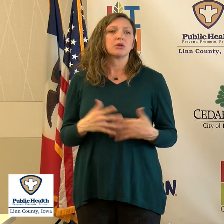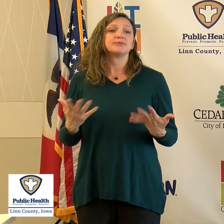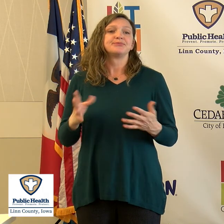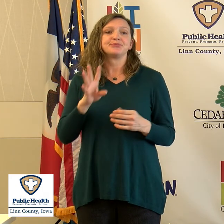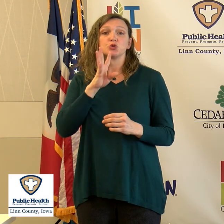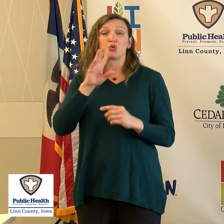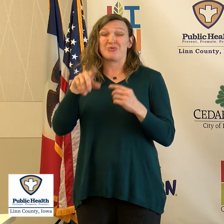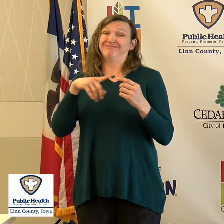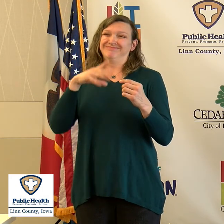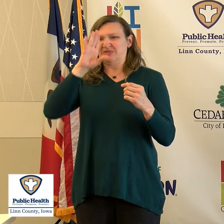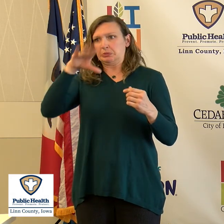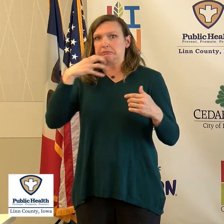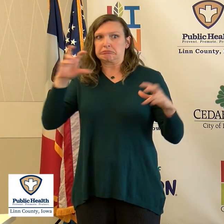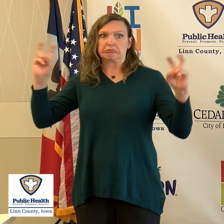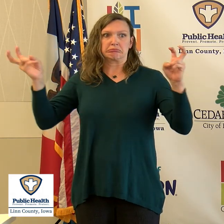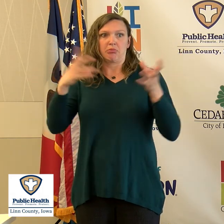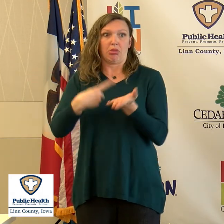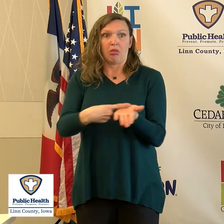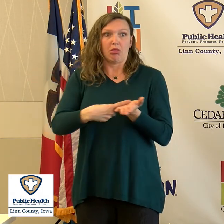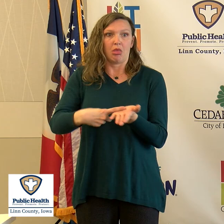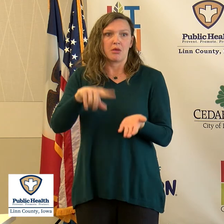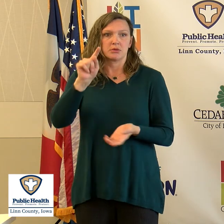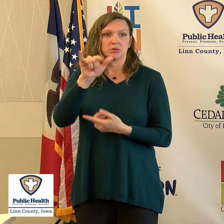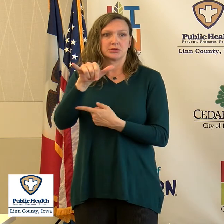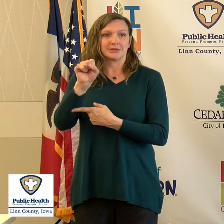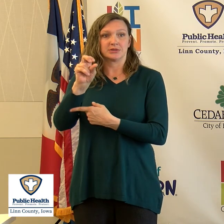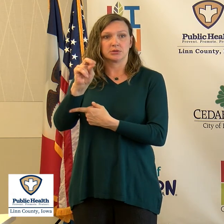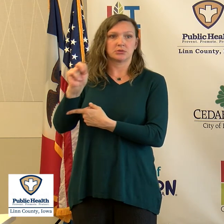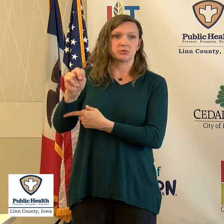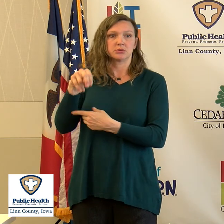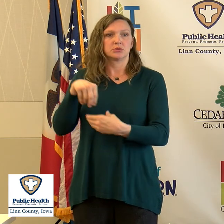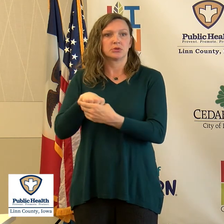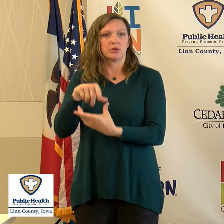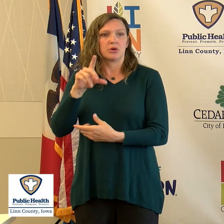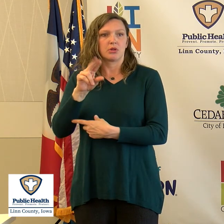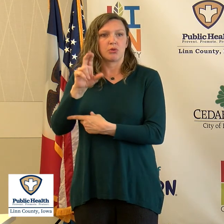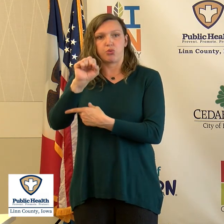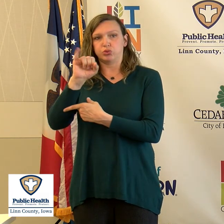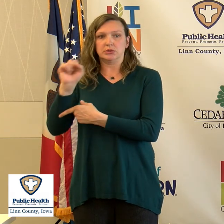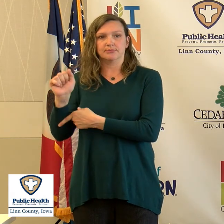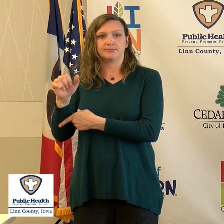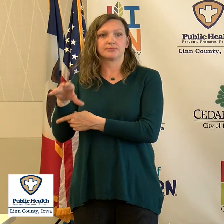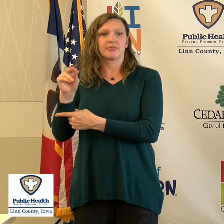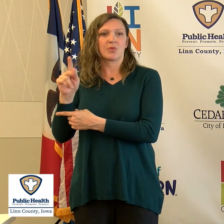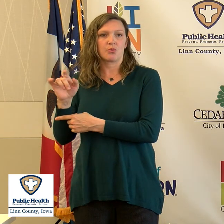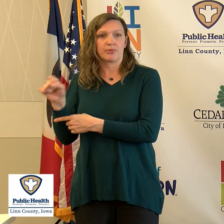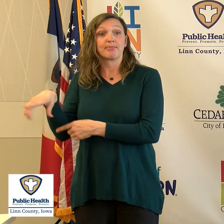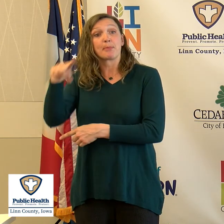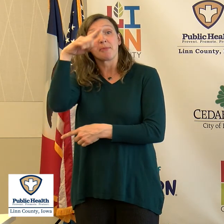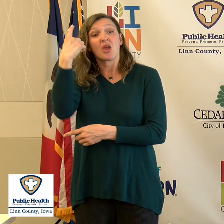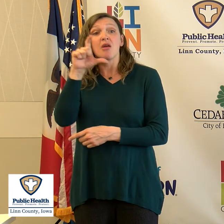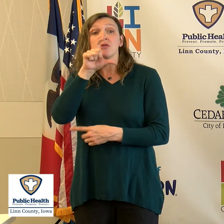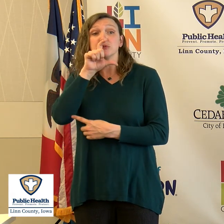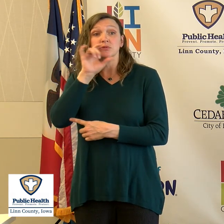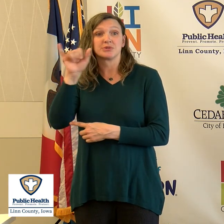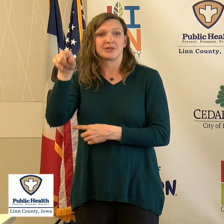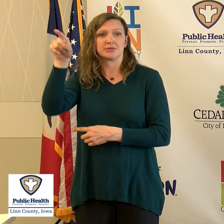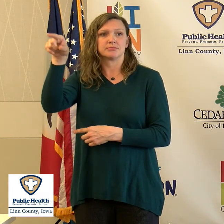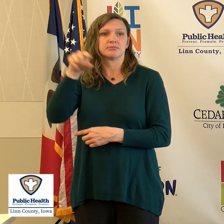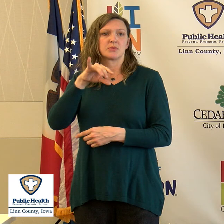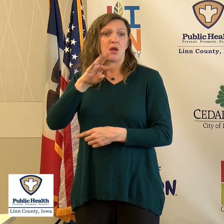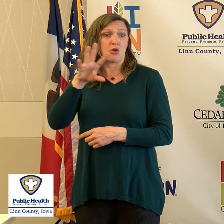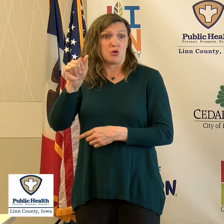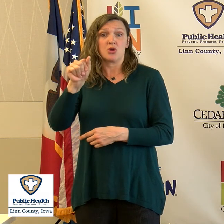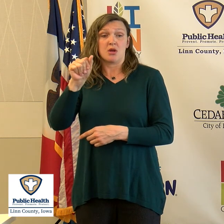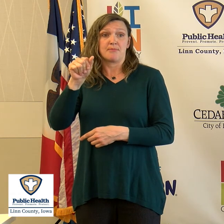in Loiza County. We have many people that work at the Tyson plant in Blackhawk. We have individuals that work at the Iowa beef packing plant in